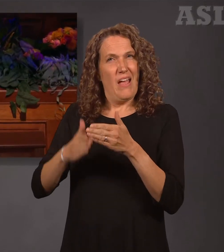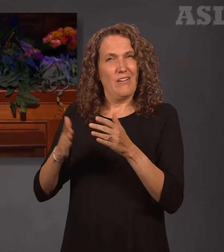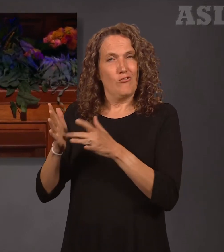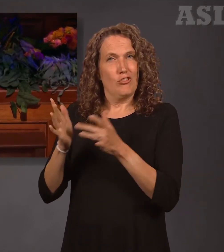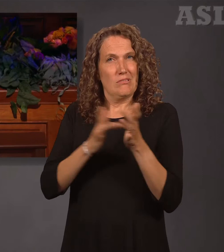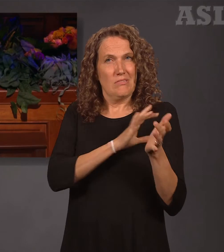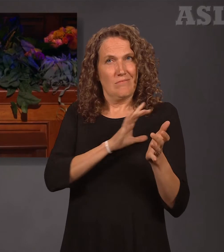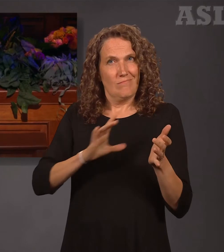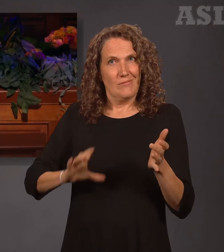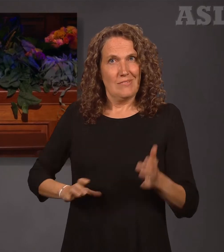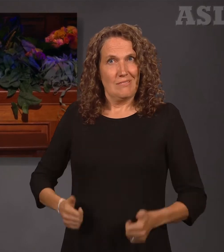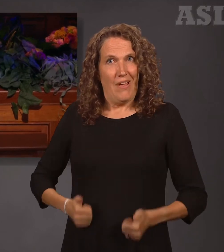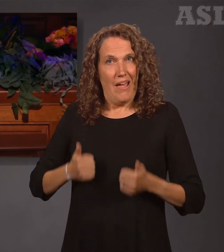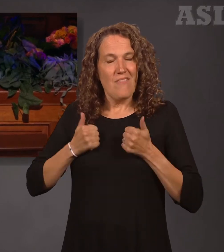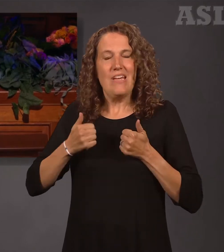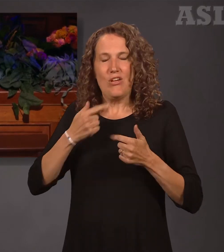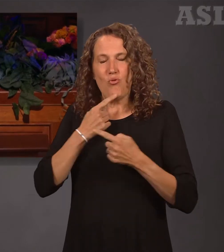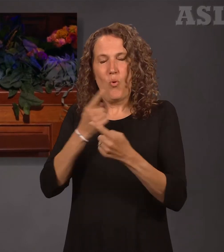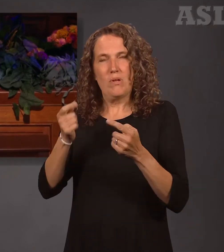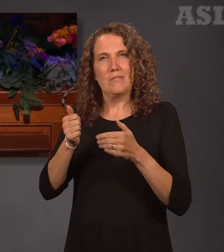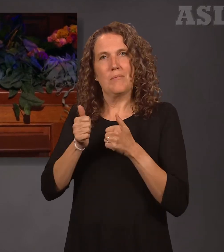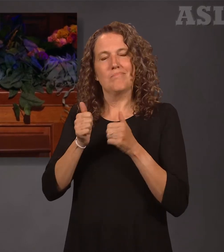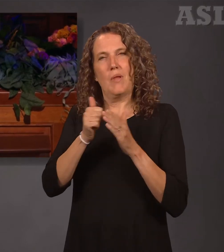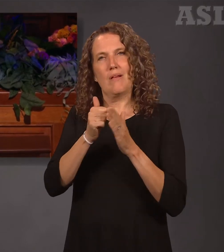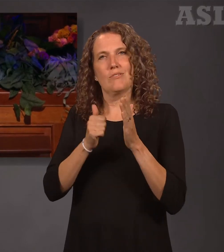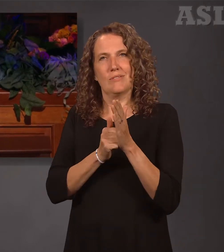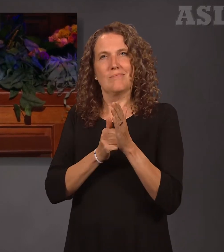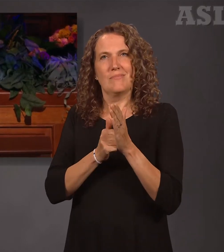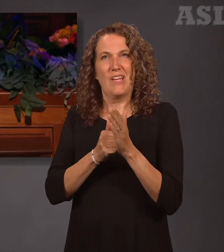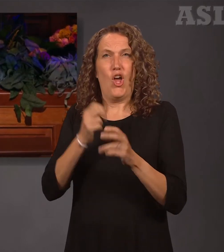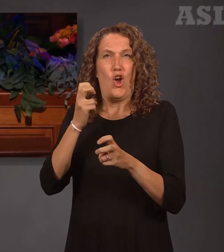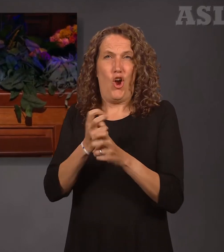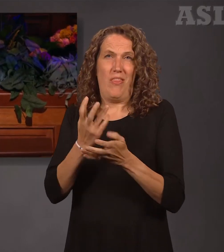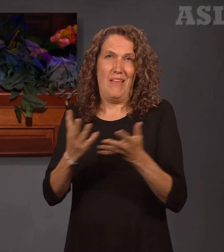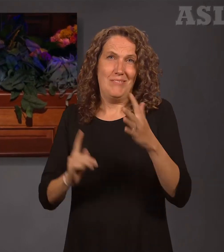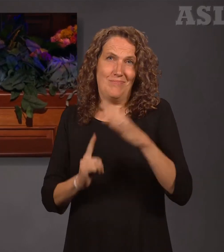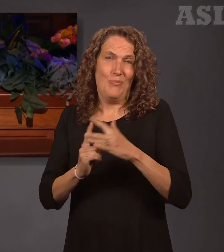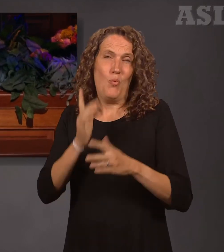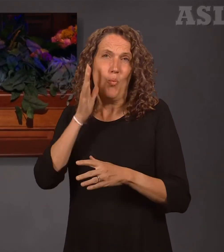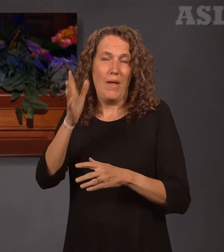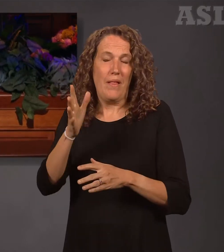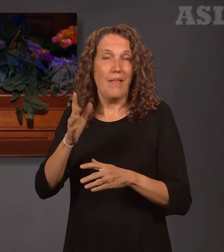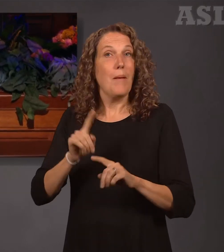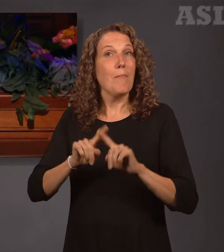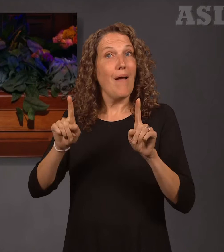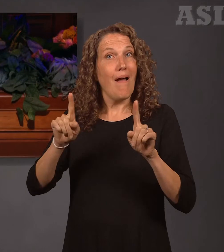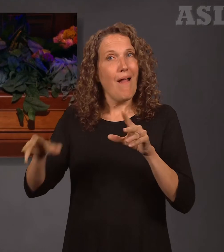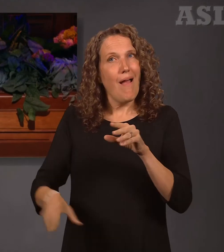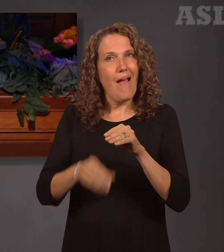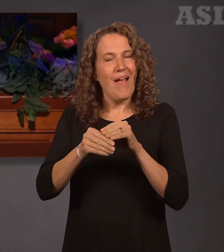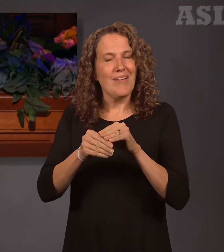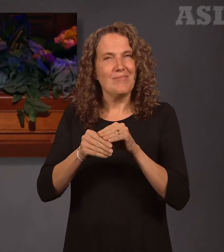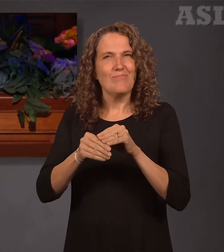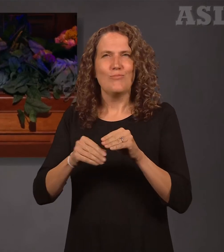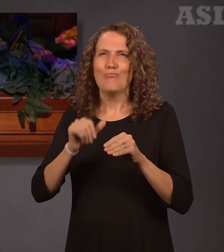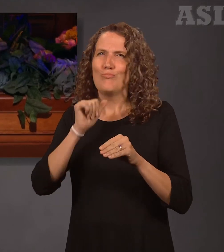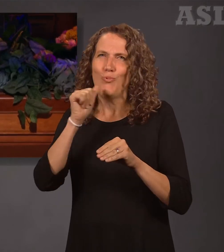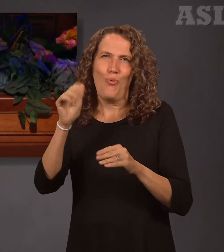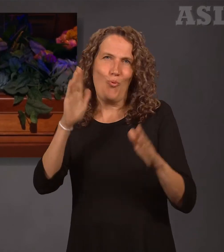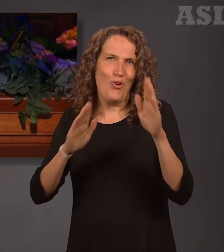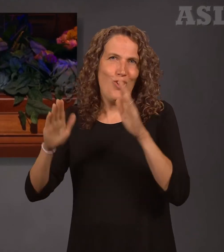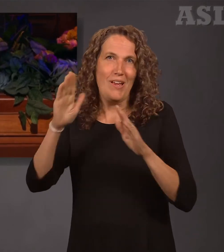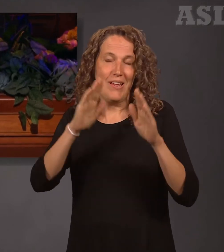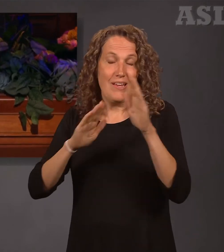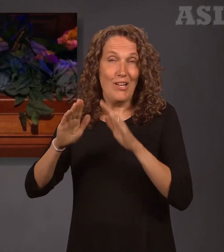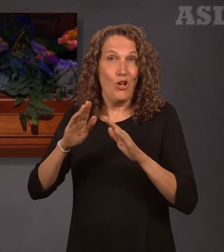would come but he also said see that ye be not troubled yes he would leave them but